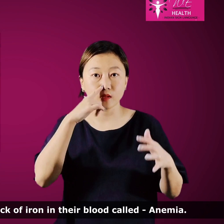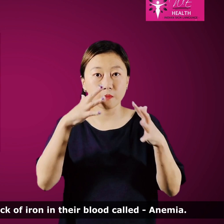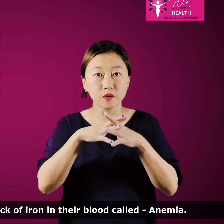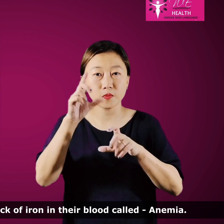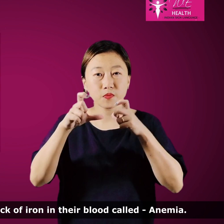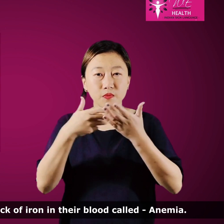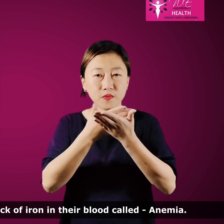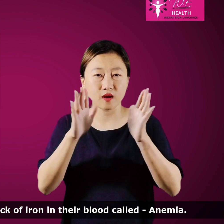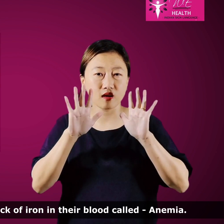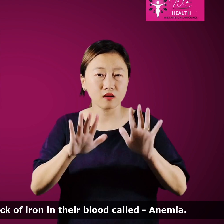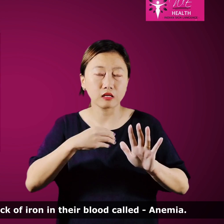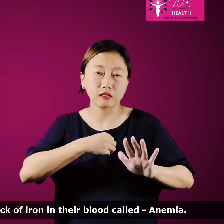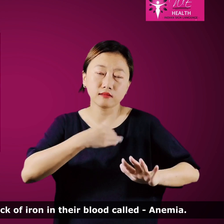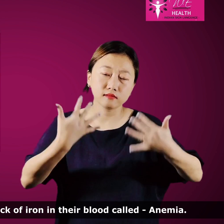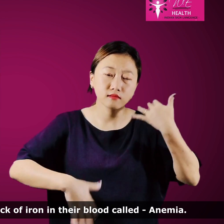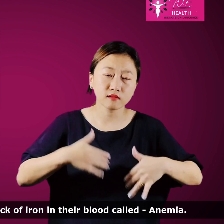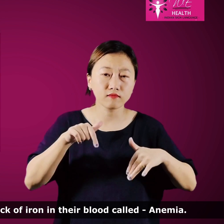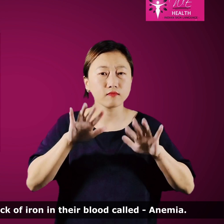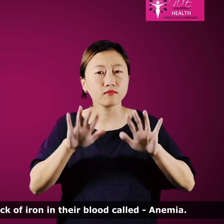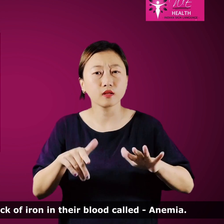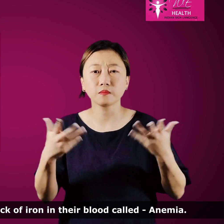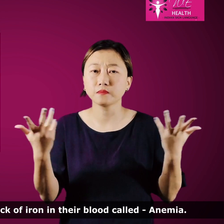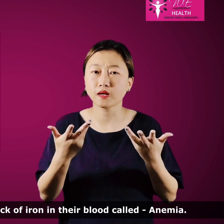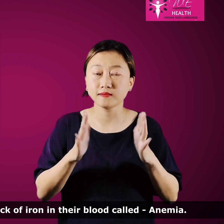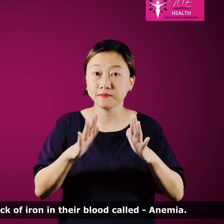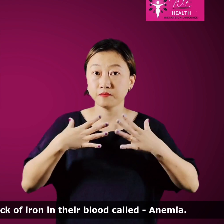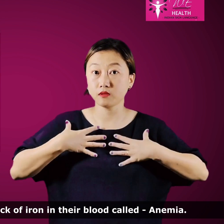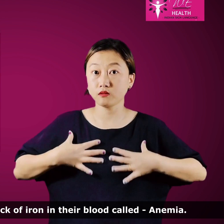Most women suffer from lack of iron in their blood called anemia.